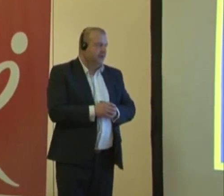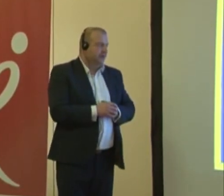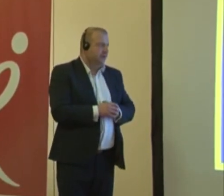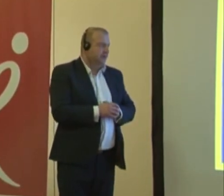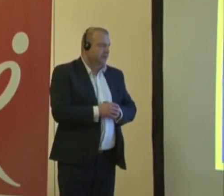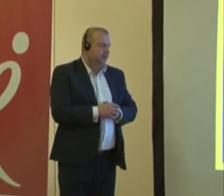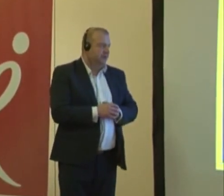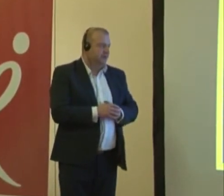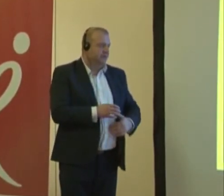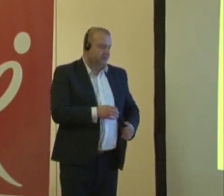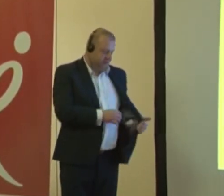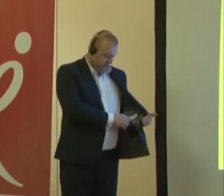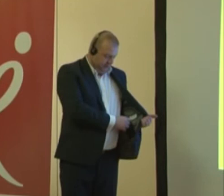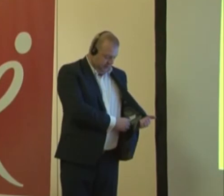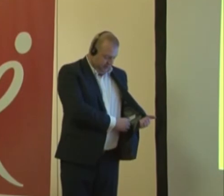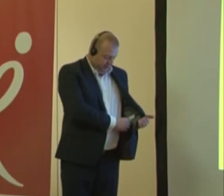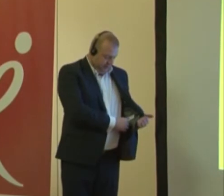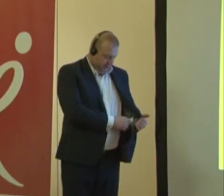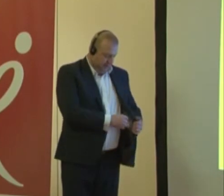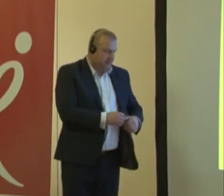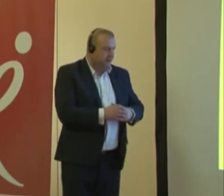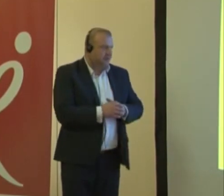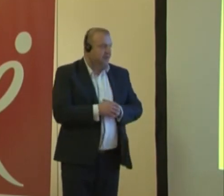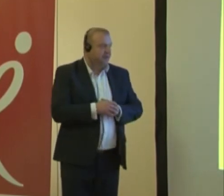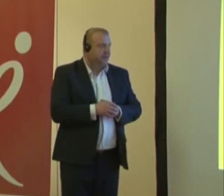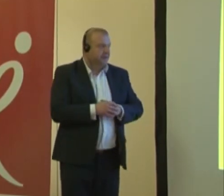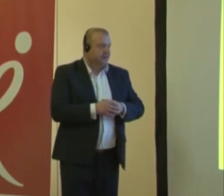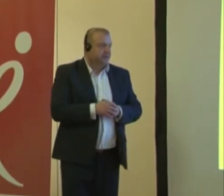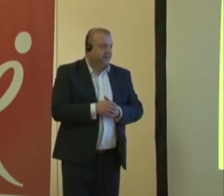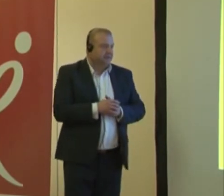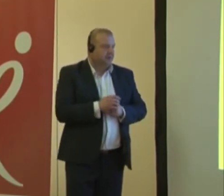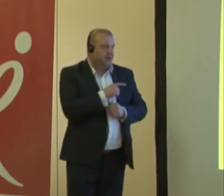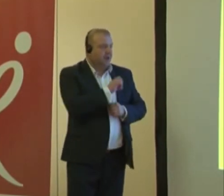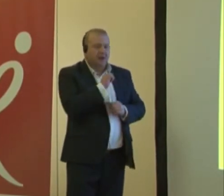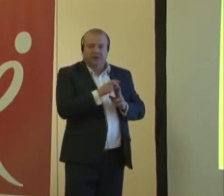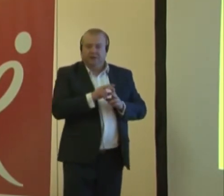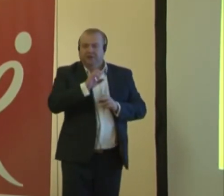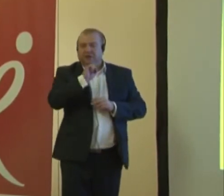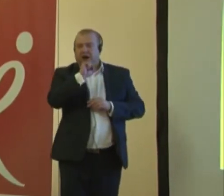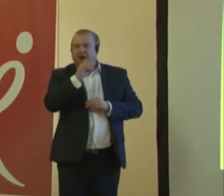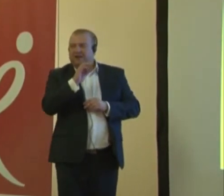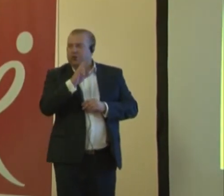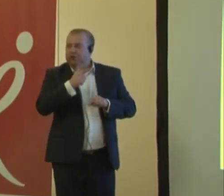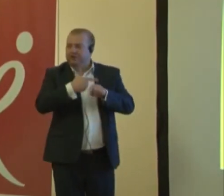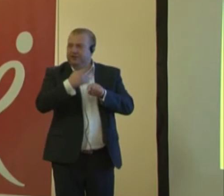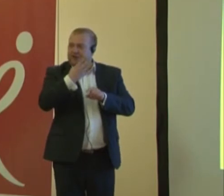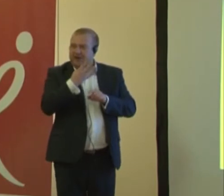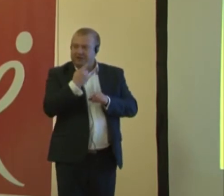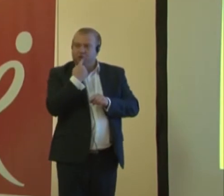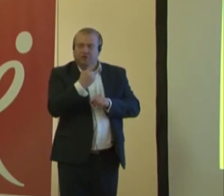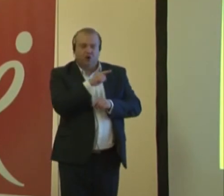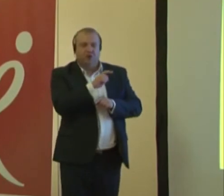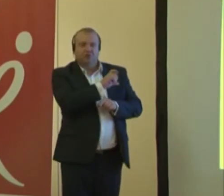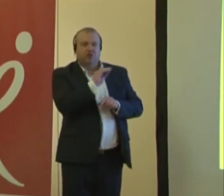the UN Convention. Well, Article 24 says very clearly state parties should ensure